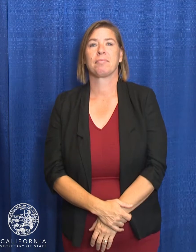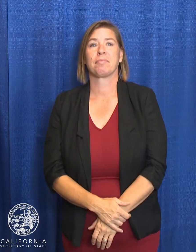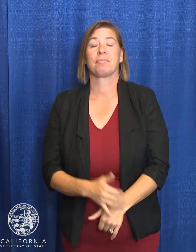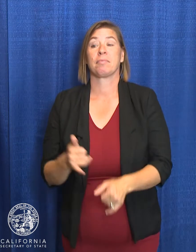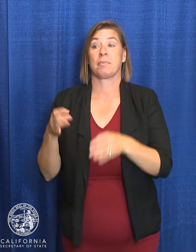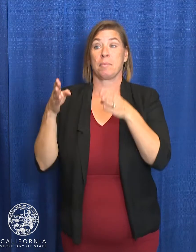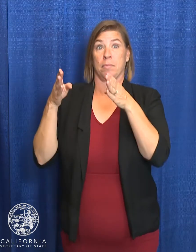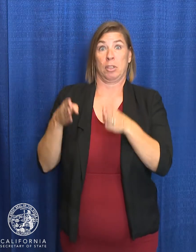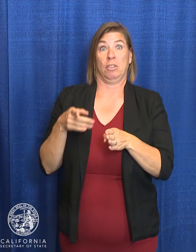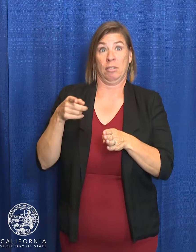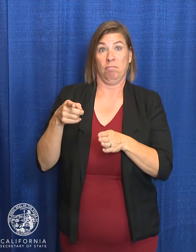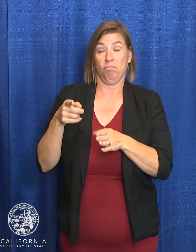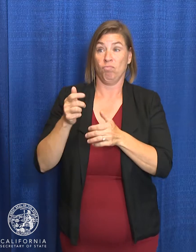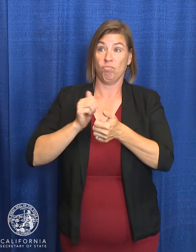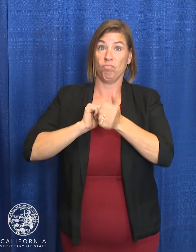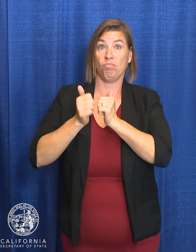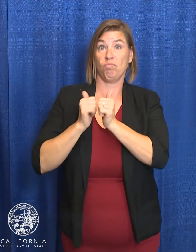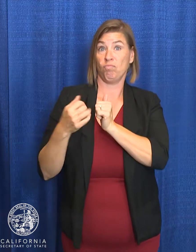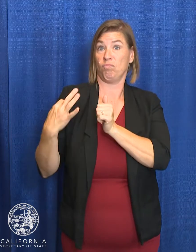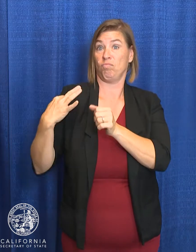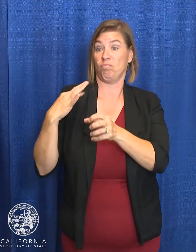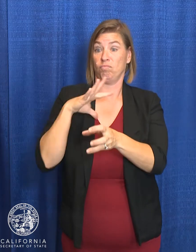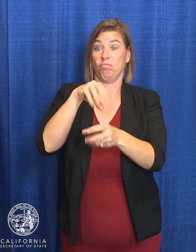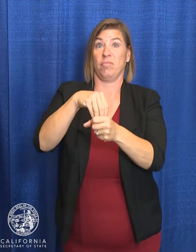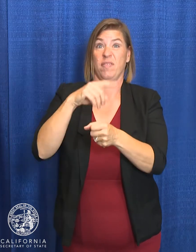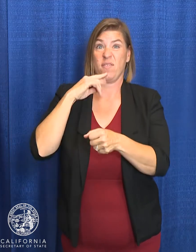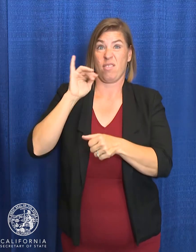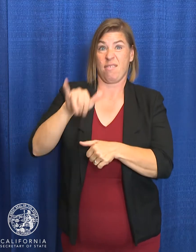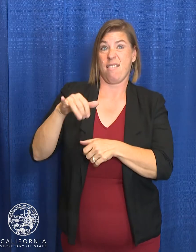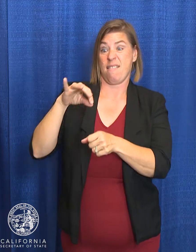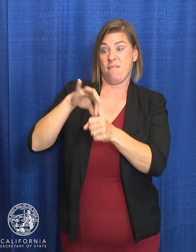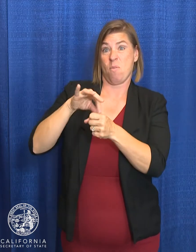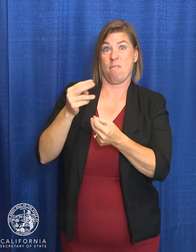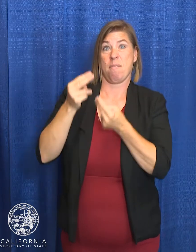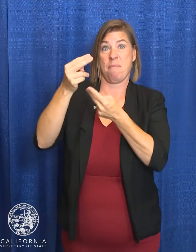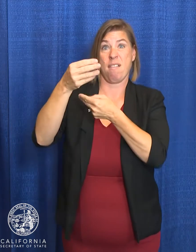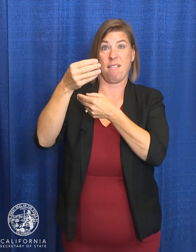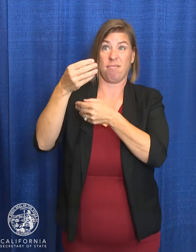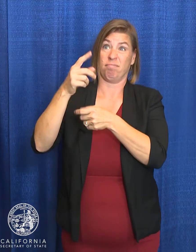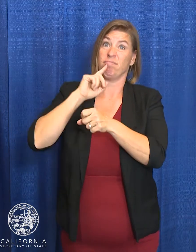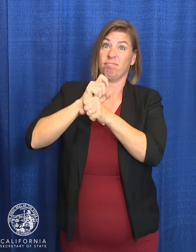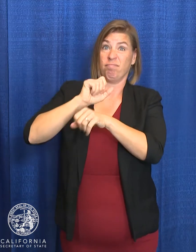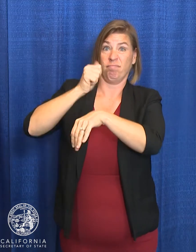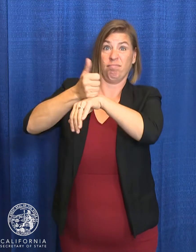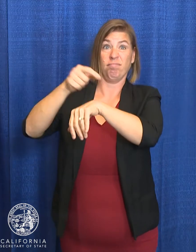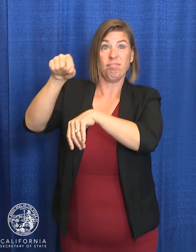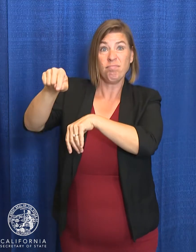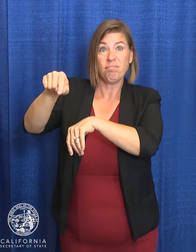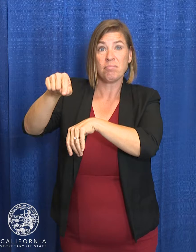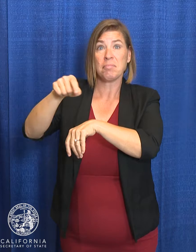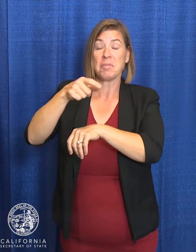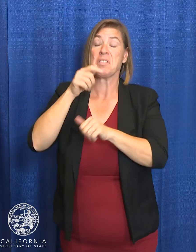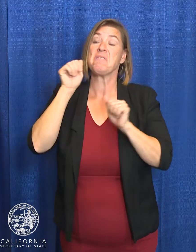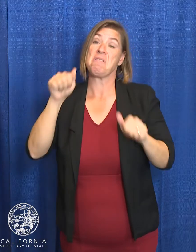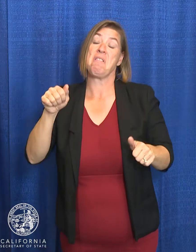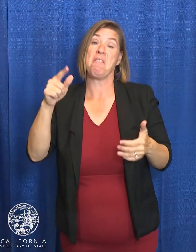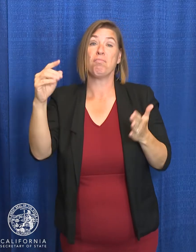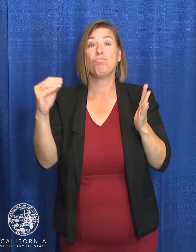A candidate running for a voter nominated office shall have their qualified party preference or lack of qualified